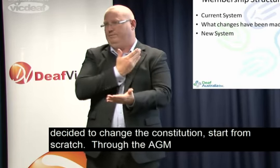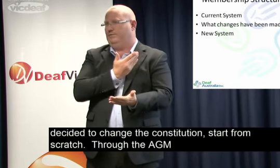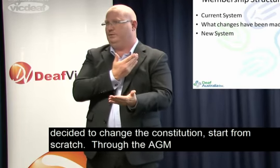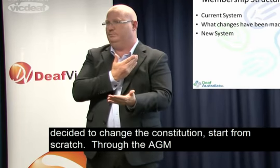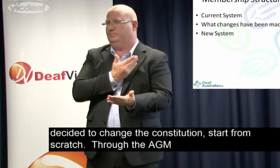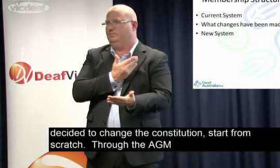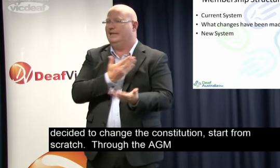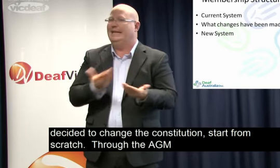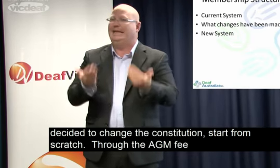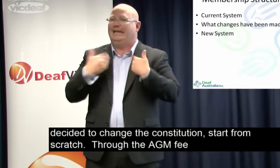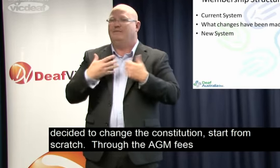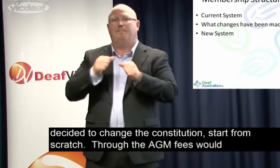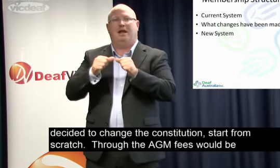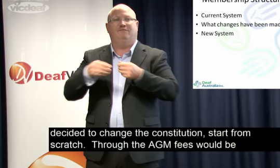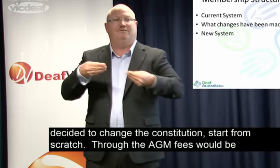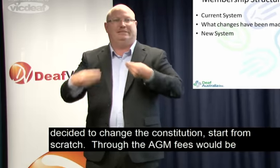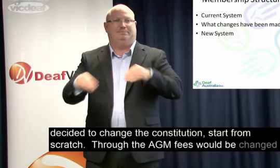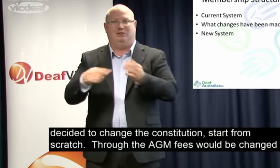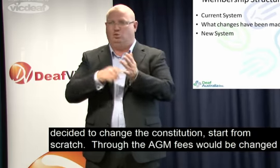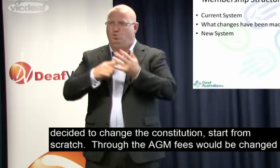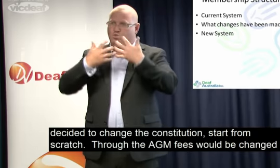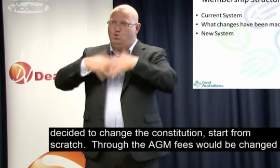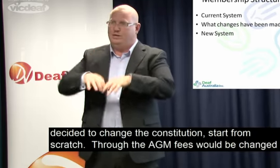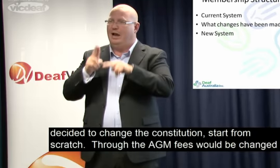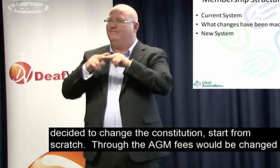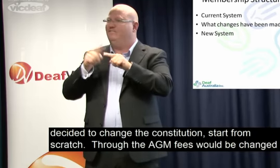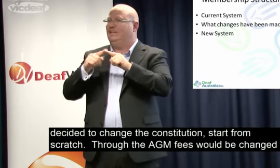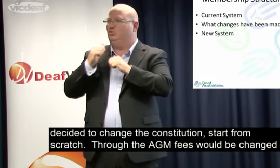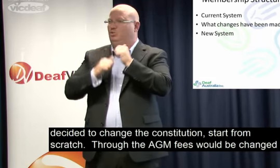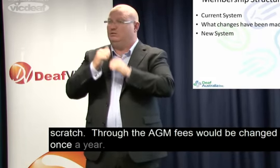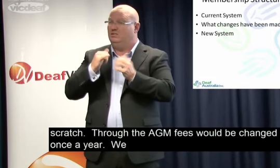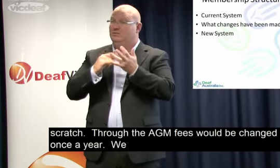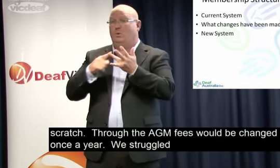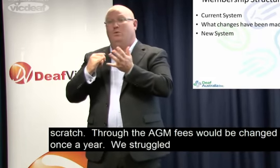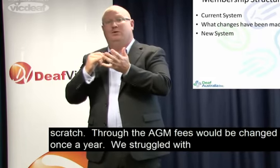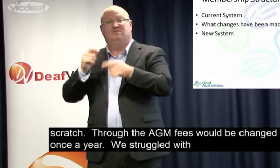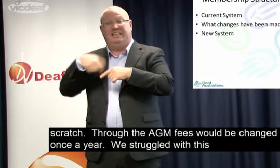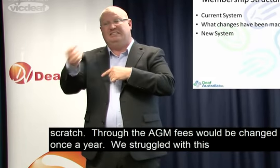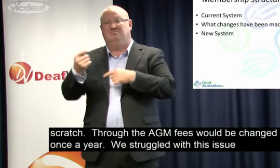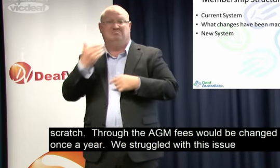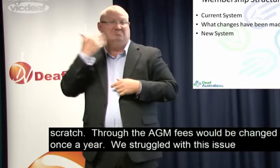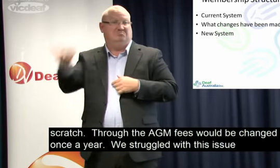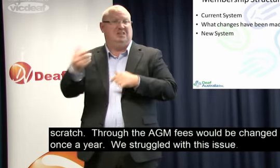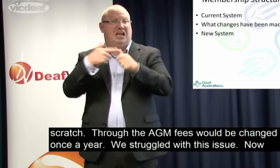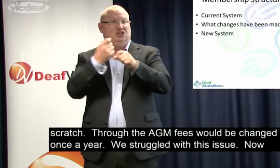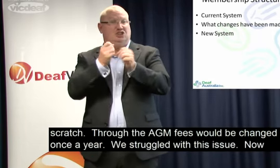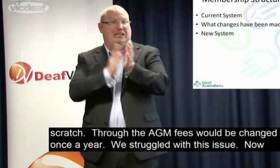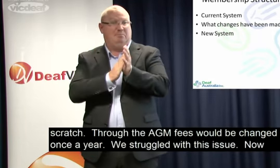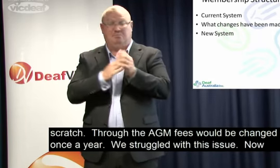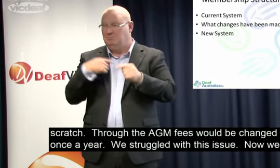issue. So now with new allowances through the constitution, we have flexibility around the fee structure, and hopefully